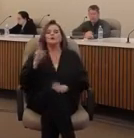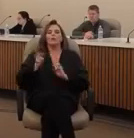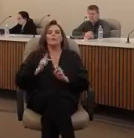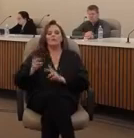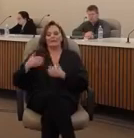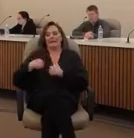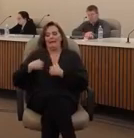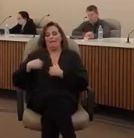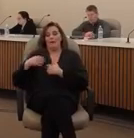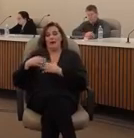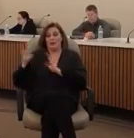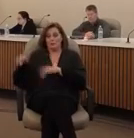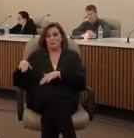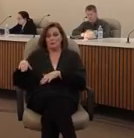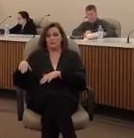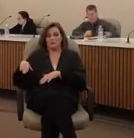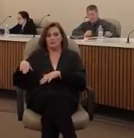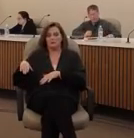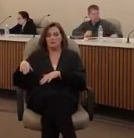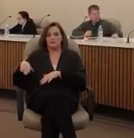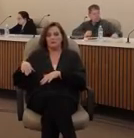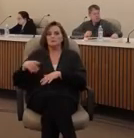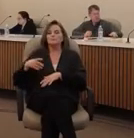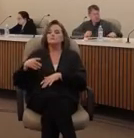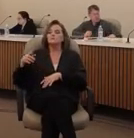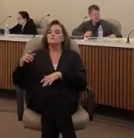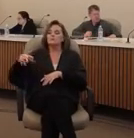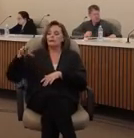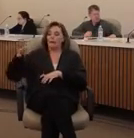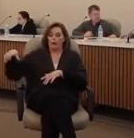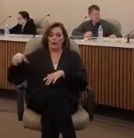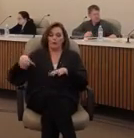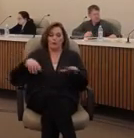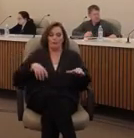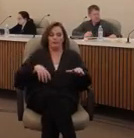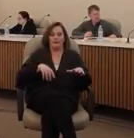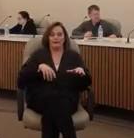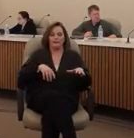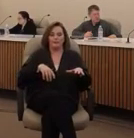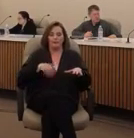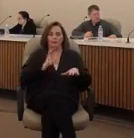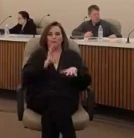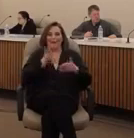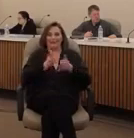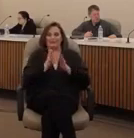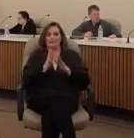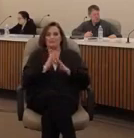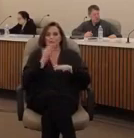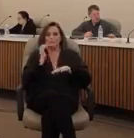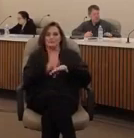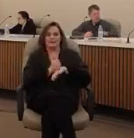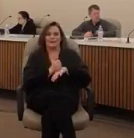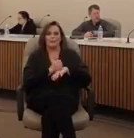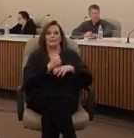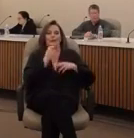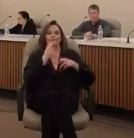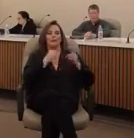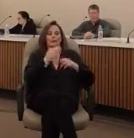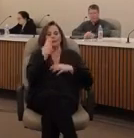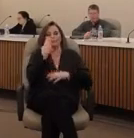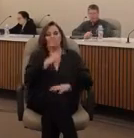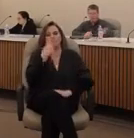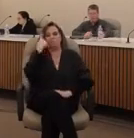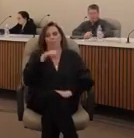direction. So Well, not to go back to an old one, but he did say there wouldn't be any odor from that. there's not